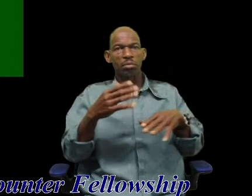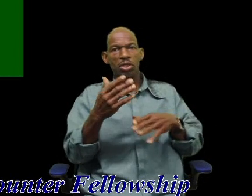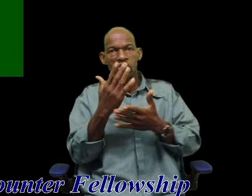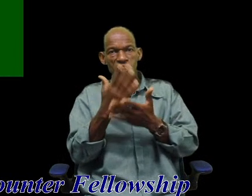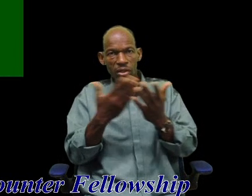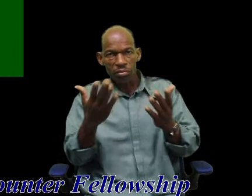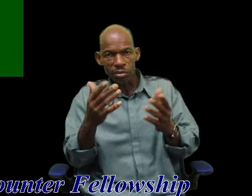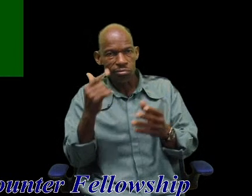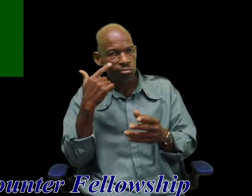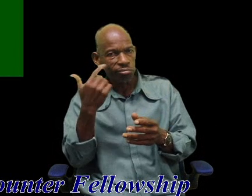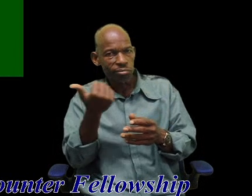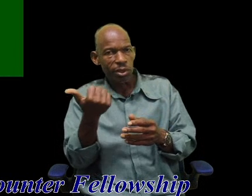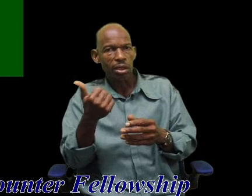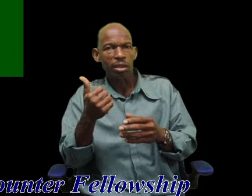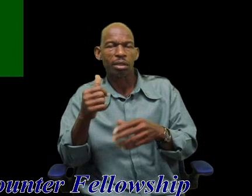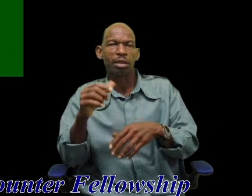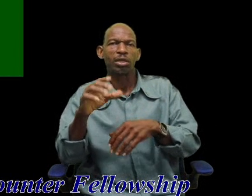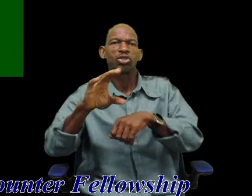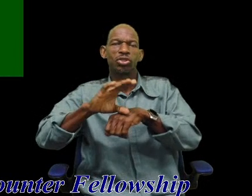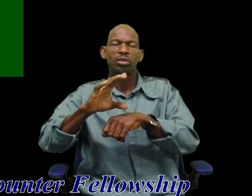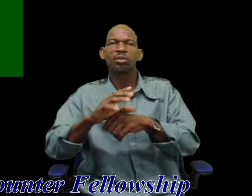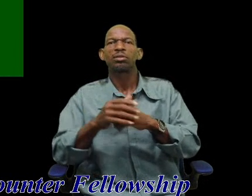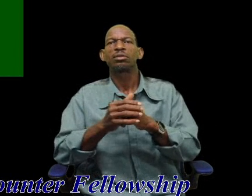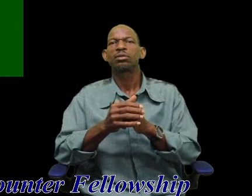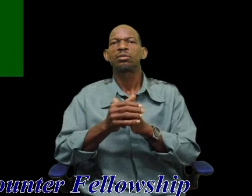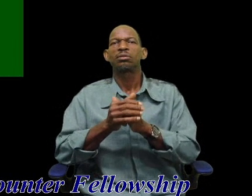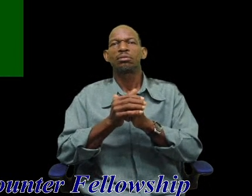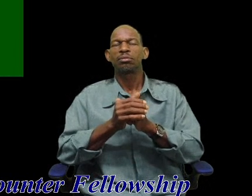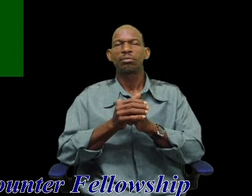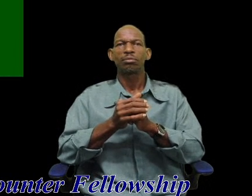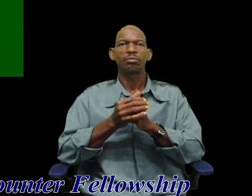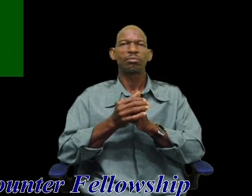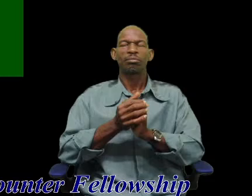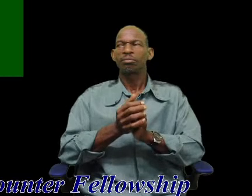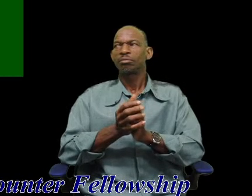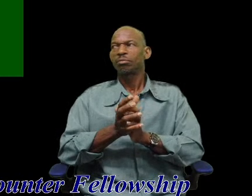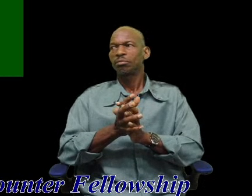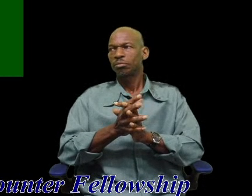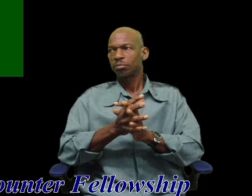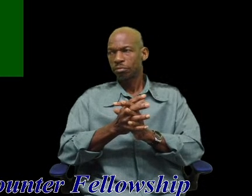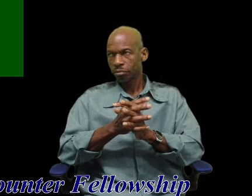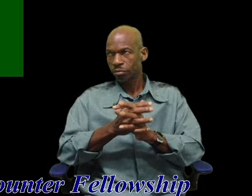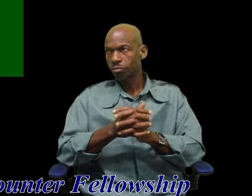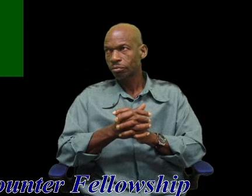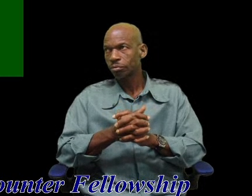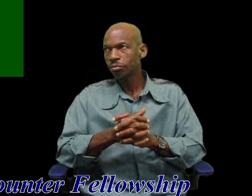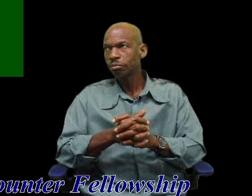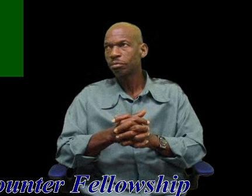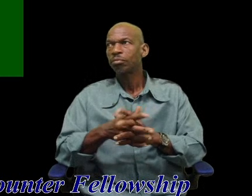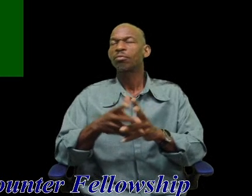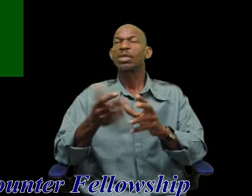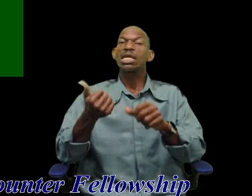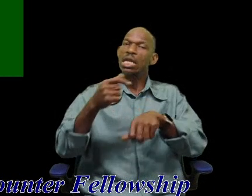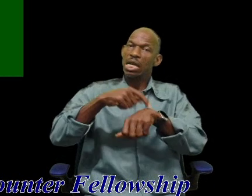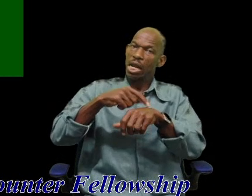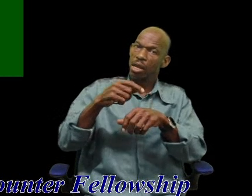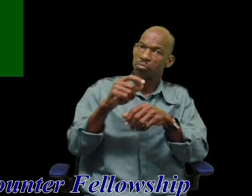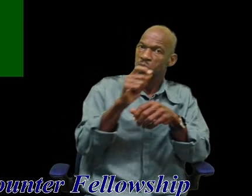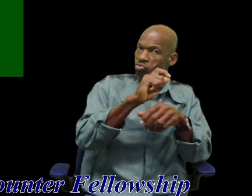Right? So this is in terms of the owner. But when we're using these words, when we're looking